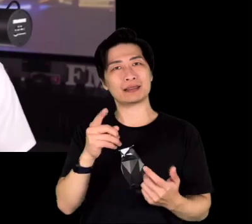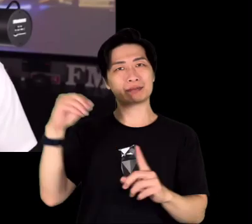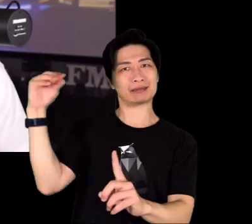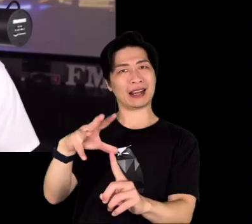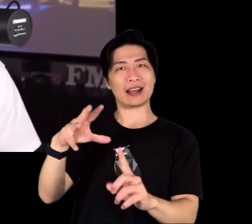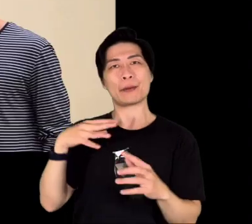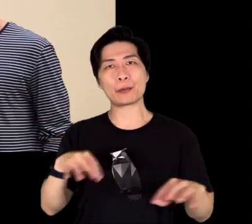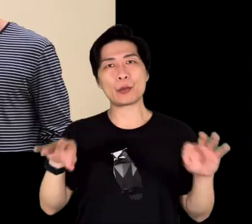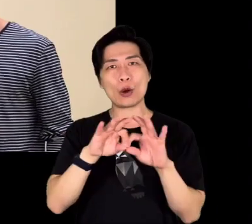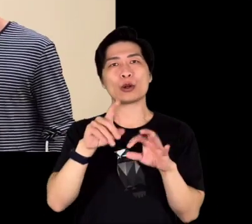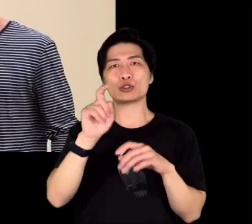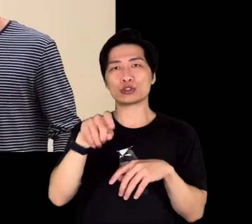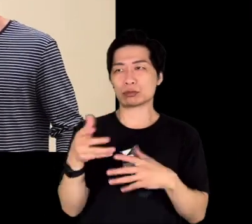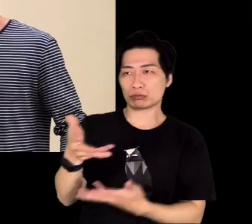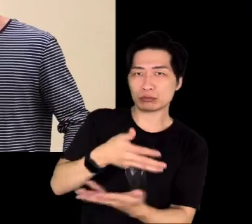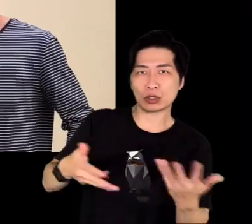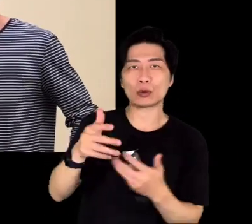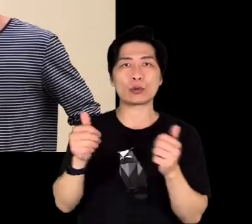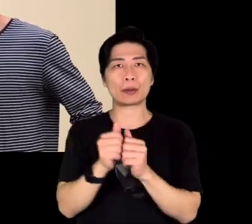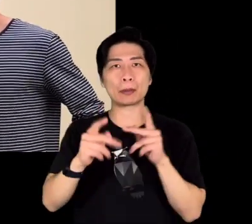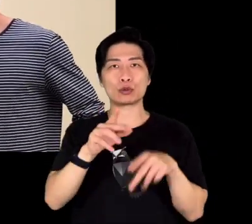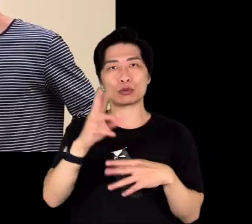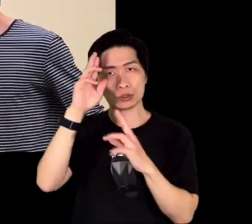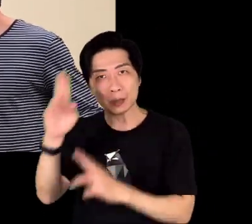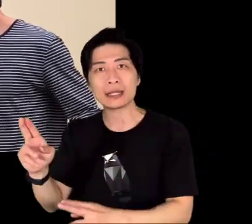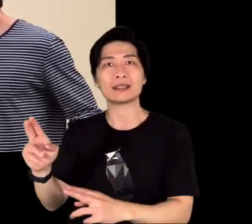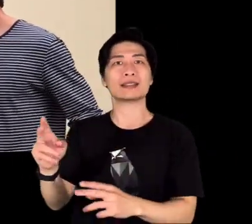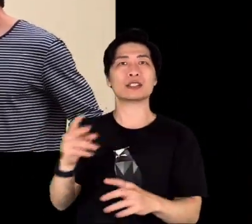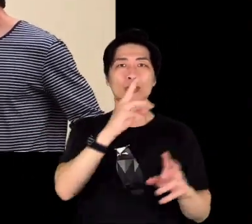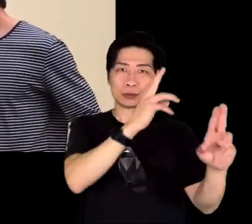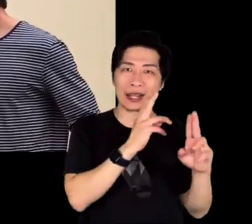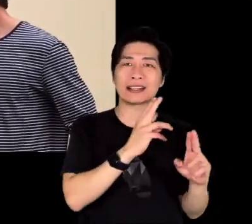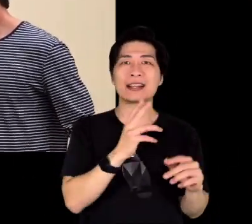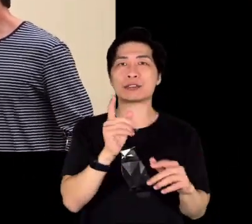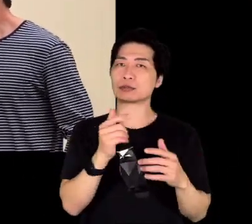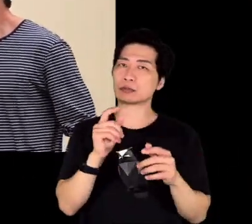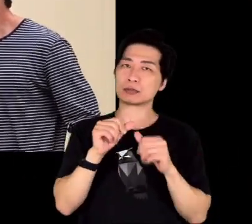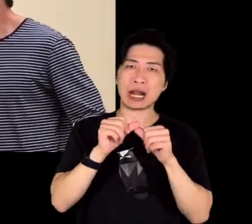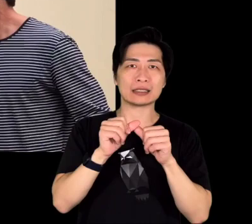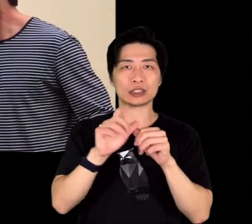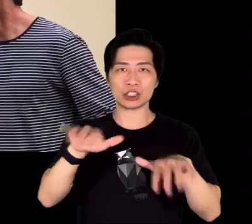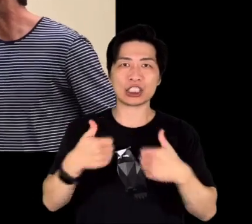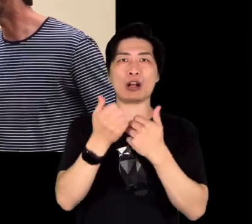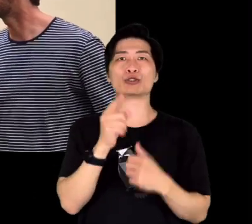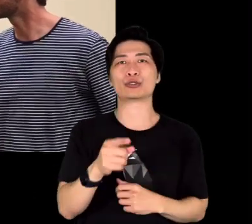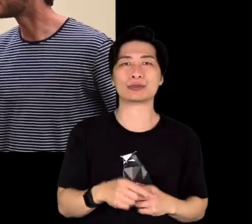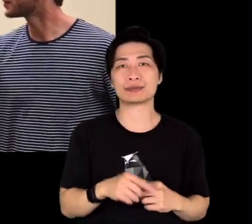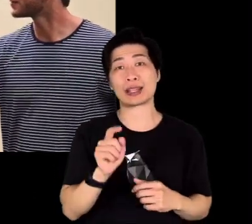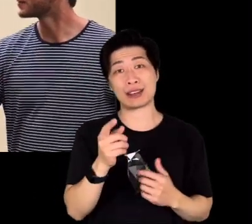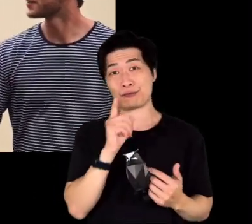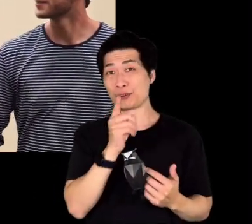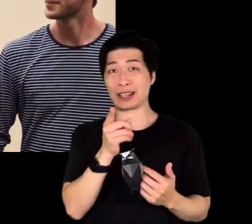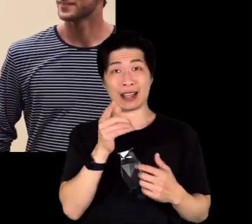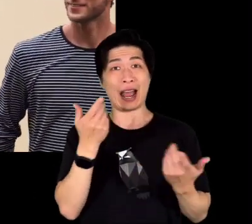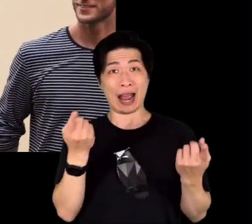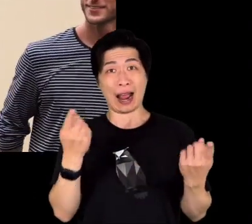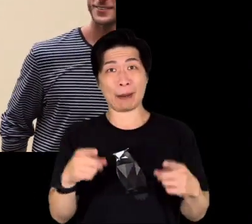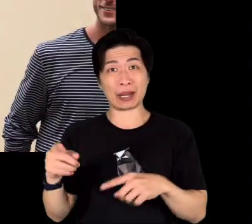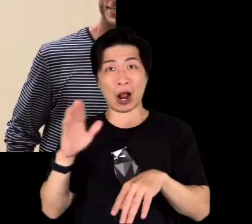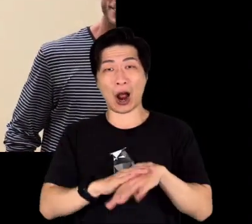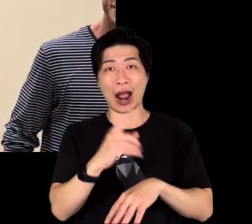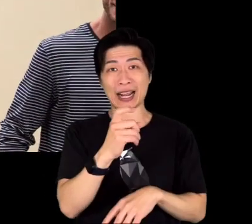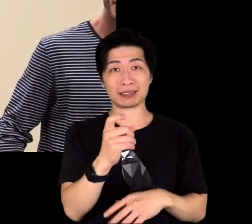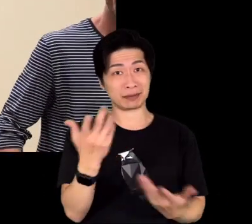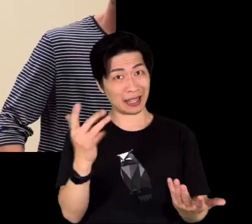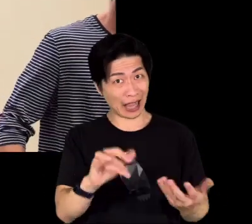versus his, and it really highlights how important it is to surround yourself with people that you respect that can constantly challenge you. And this dynamic